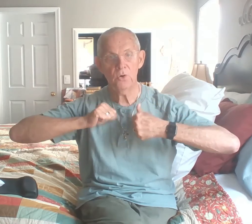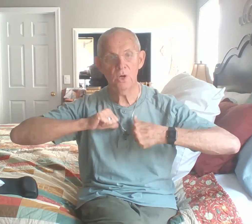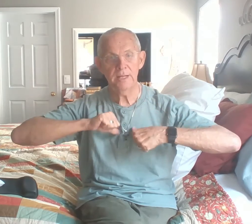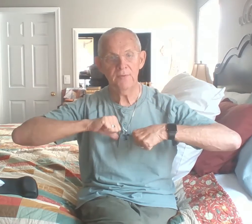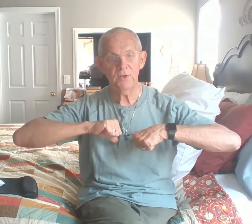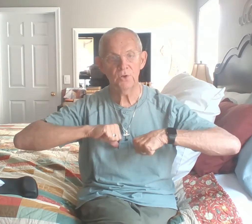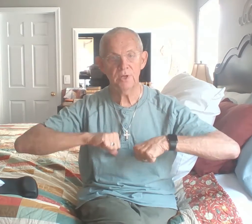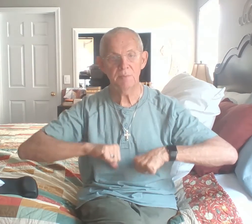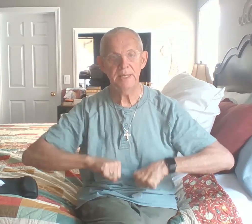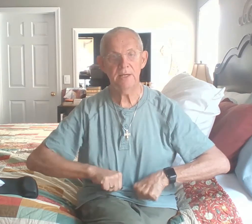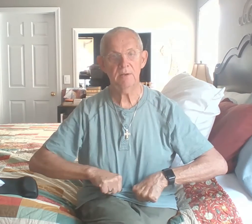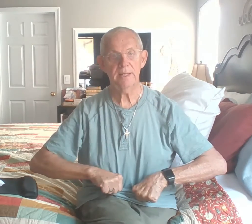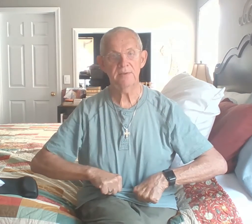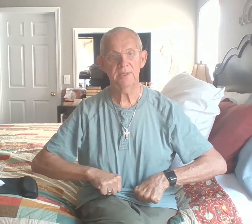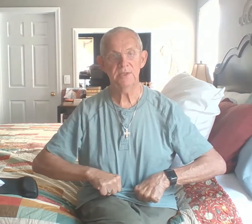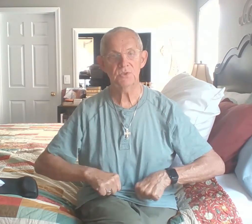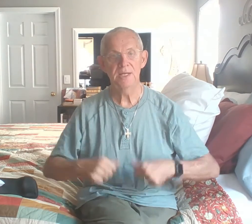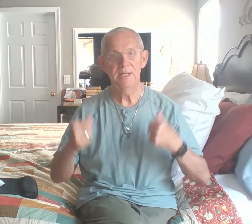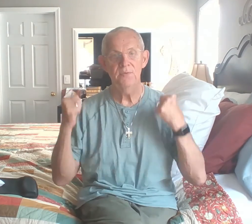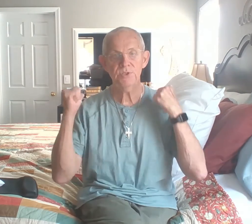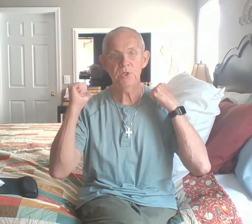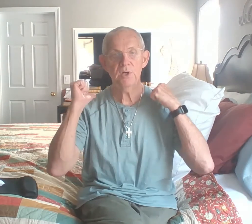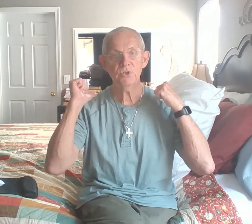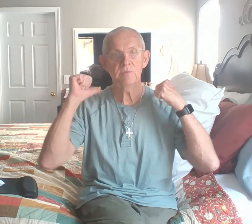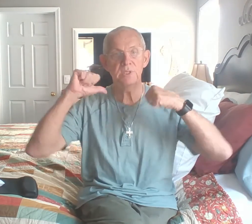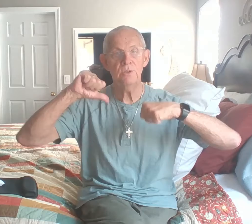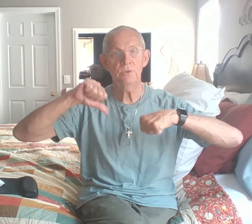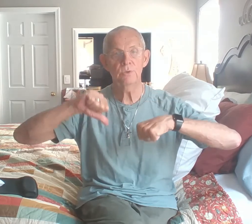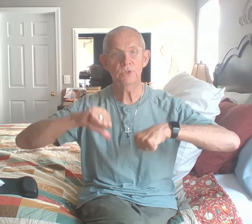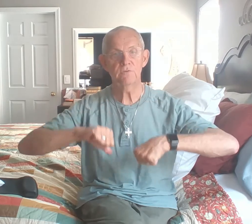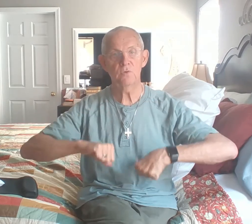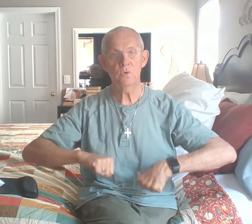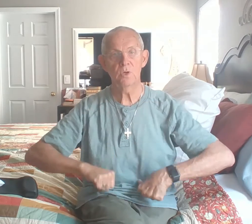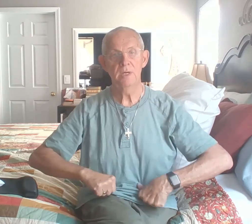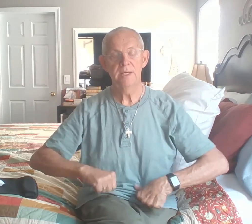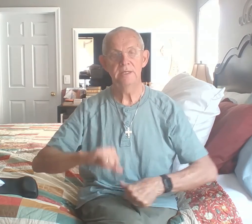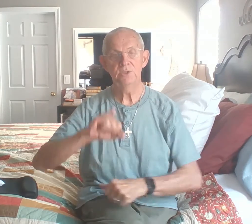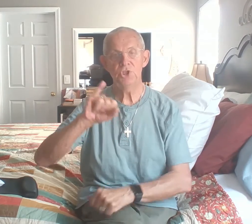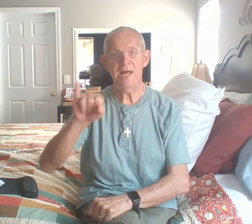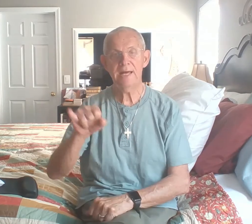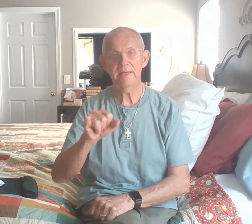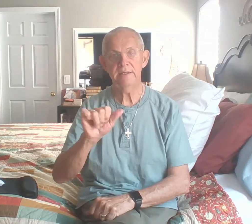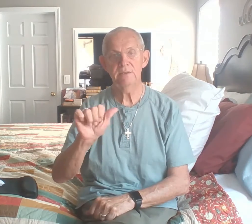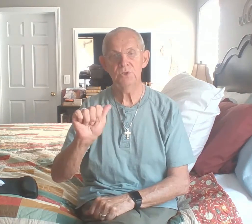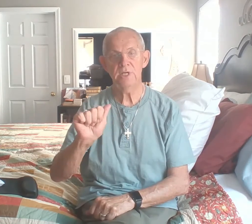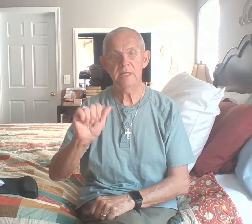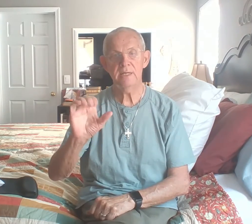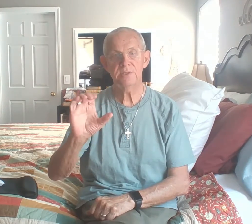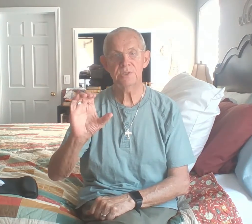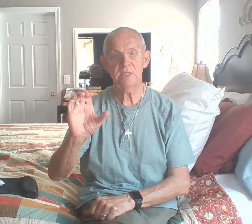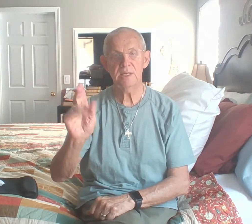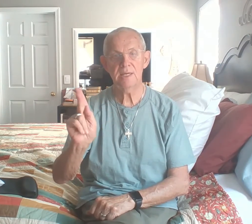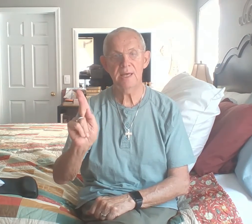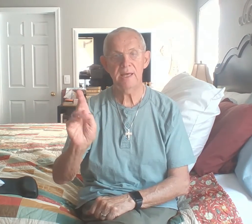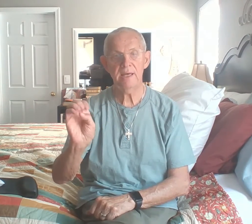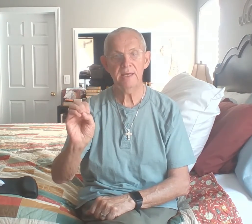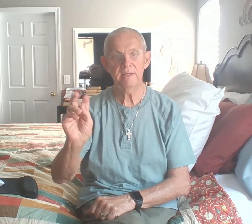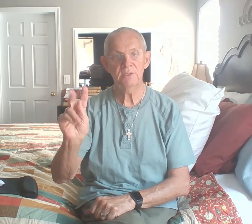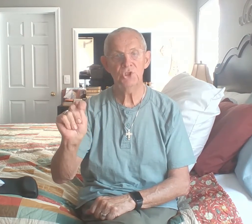and then you come down like this. This can also be used for jacket, J-A-C-K,